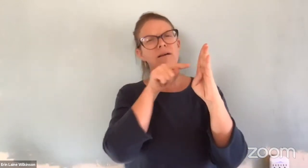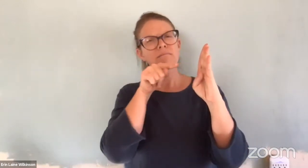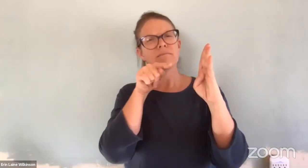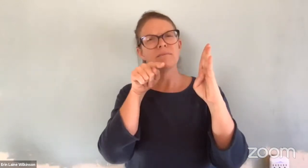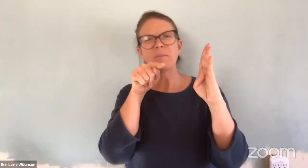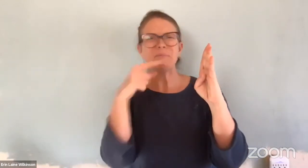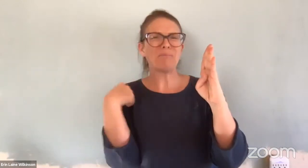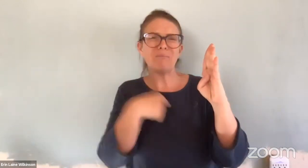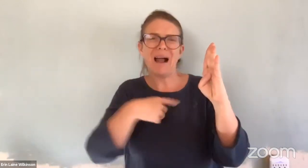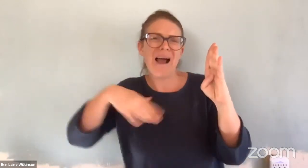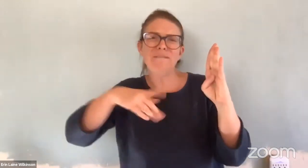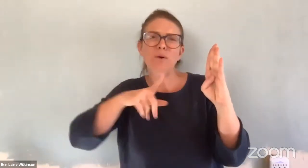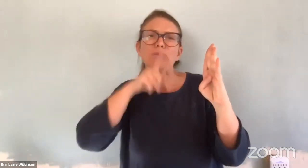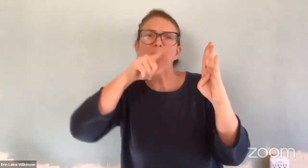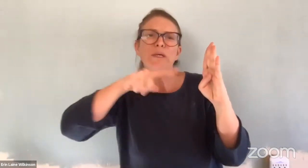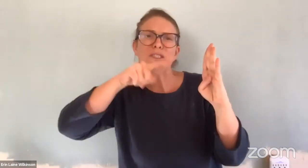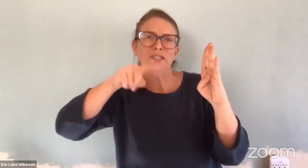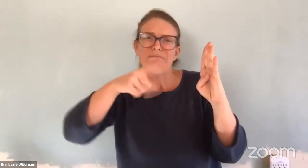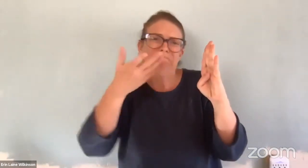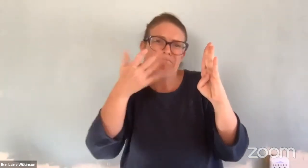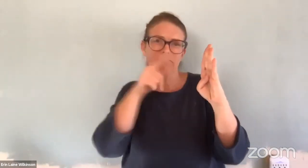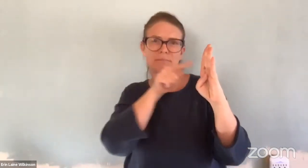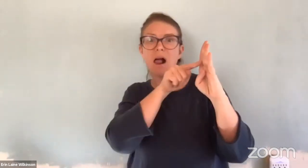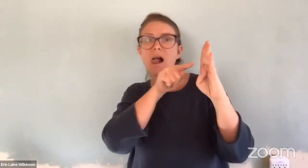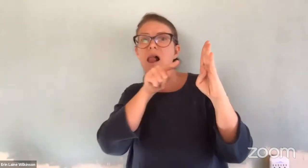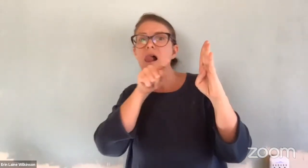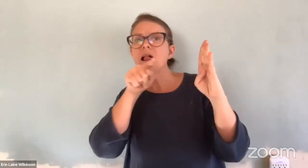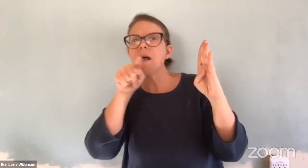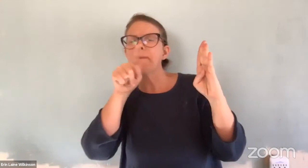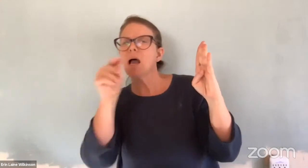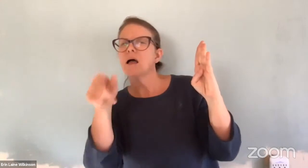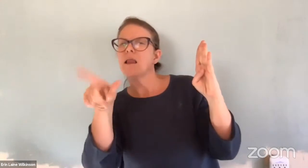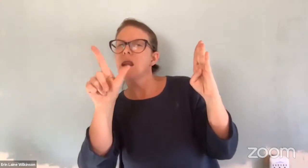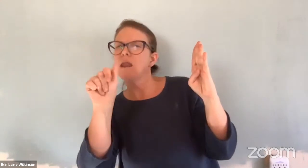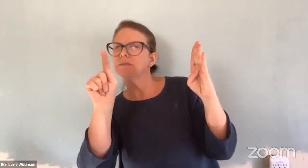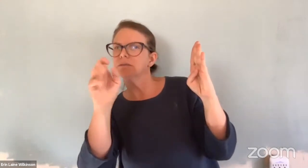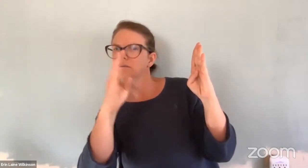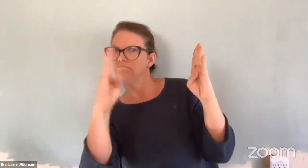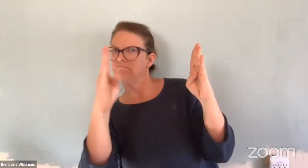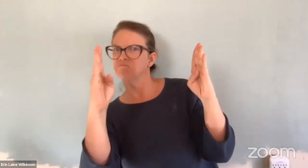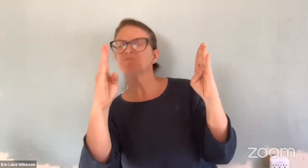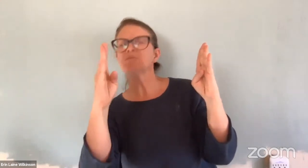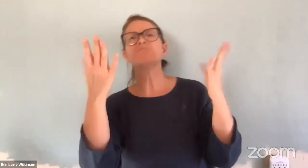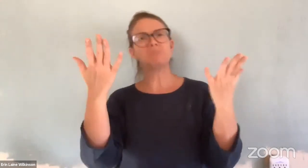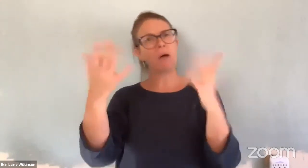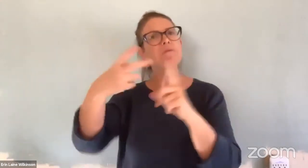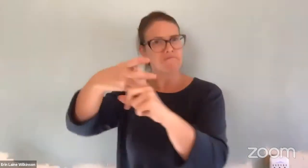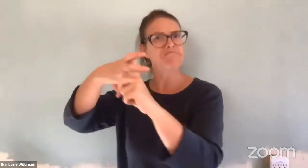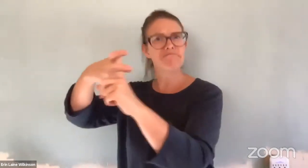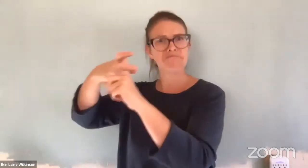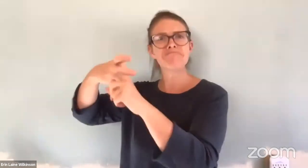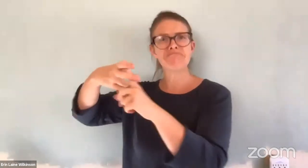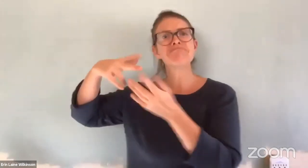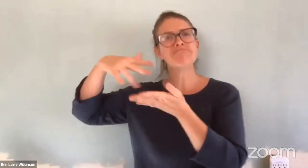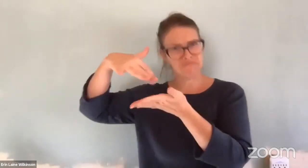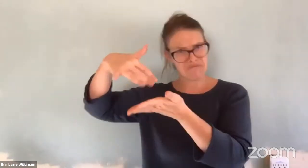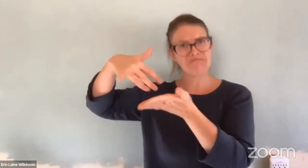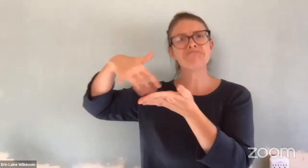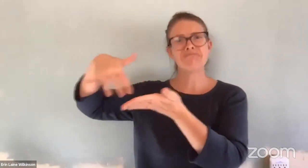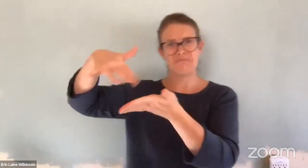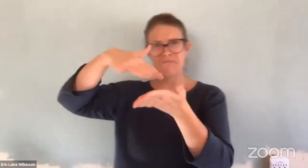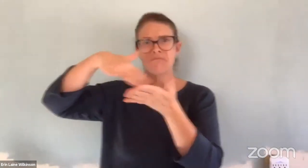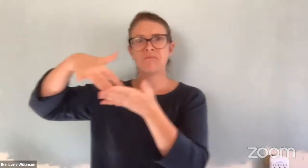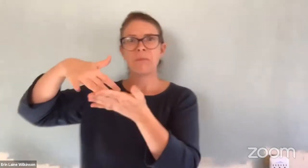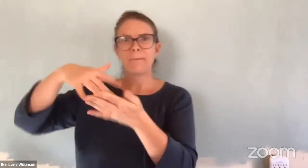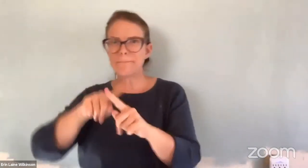that long period of time that they were in existence, we haven't really researched what was happening in that time. It wasn't until later, of course,